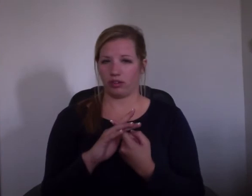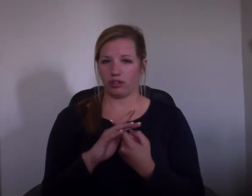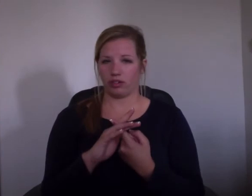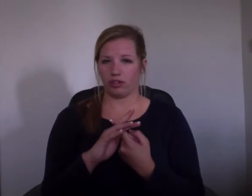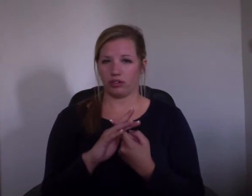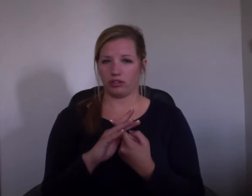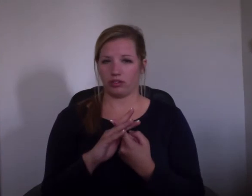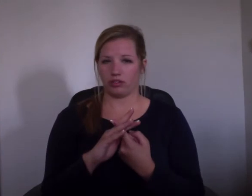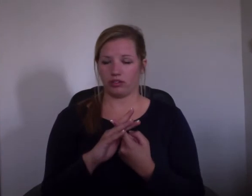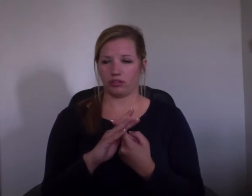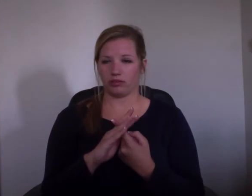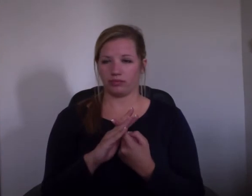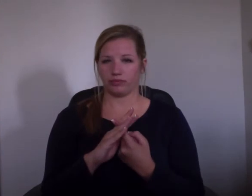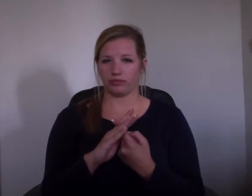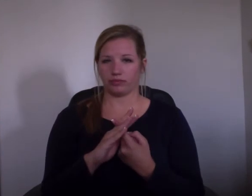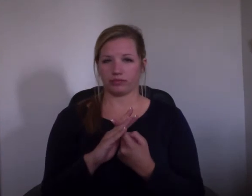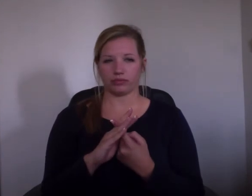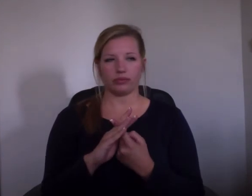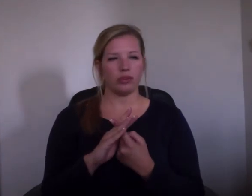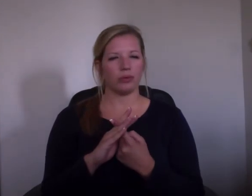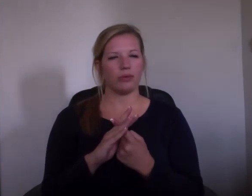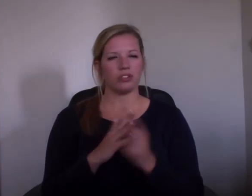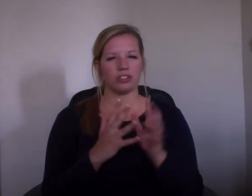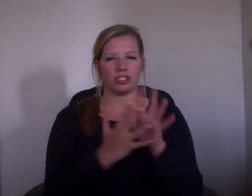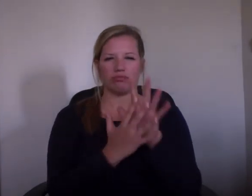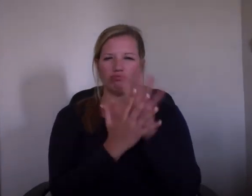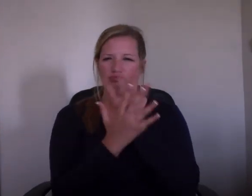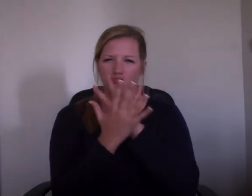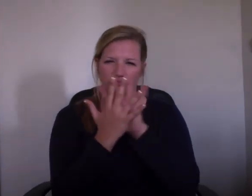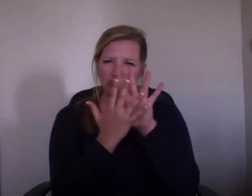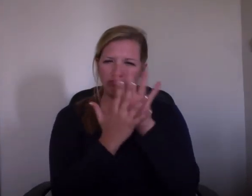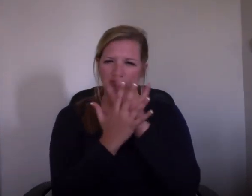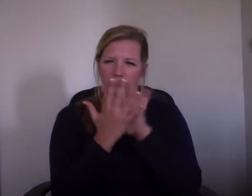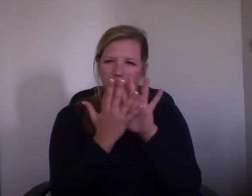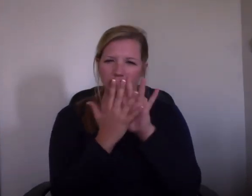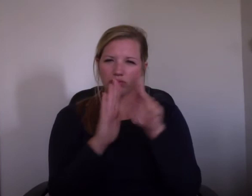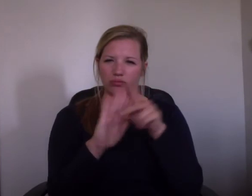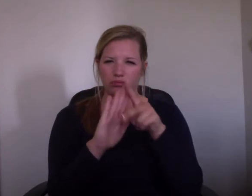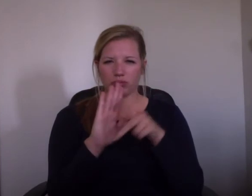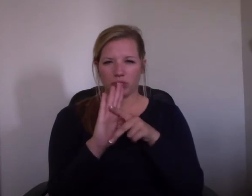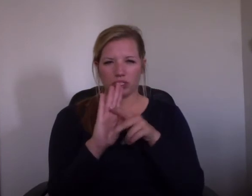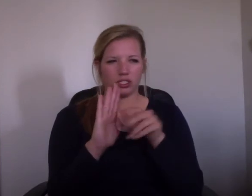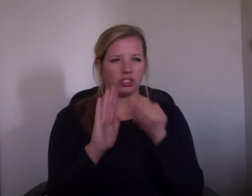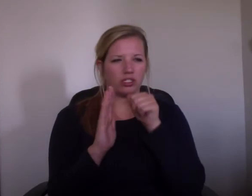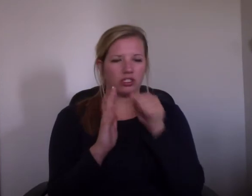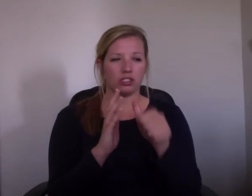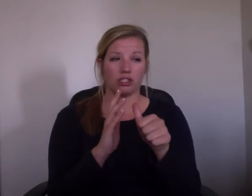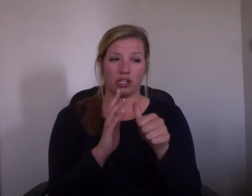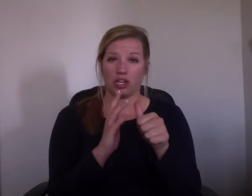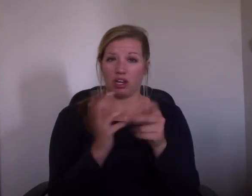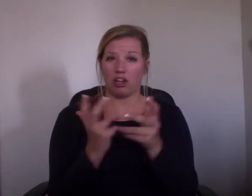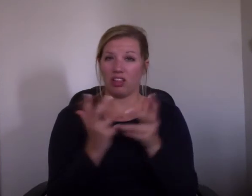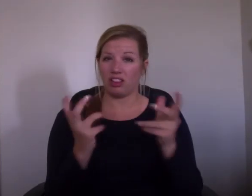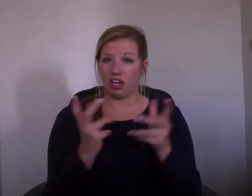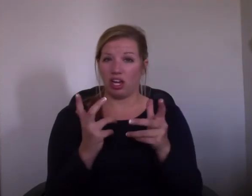was a gray policy, meaning not a lot of it was spelled out in black and white to